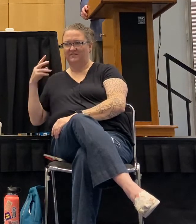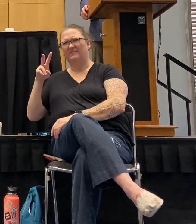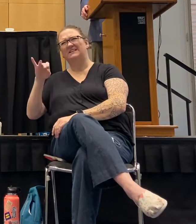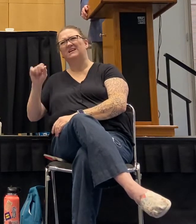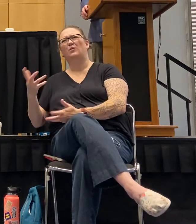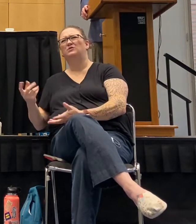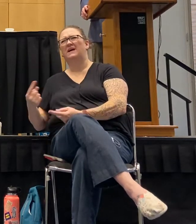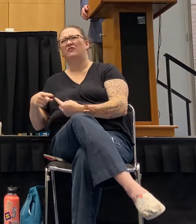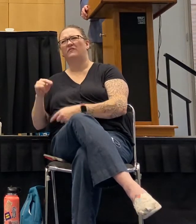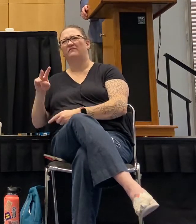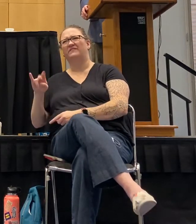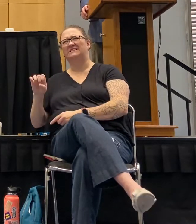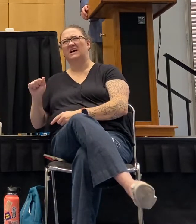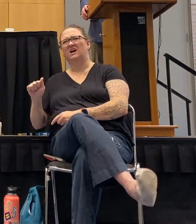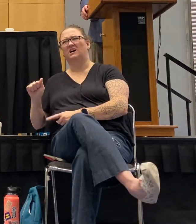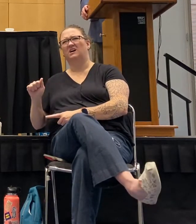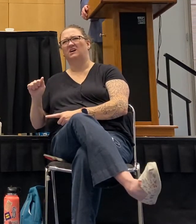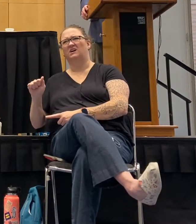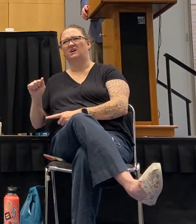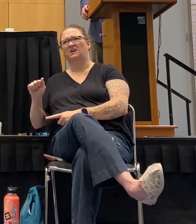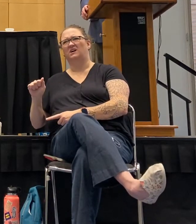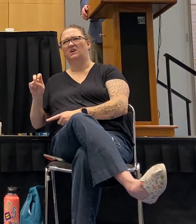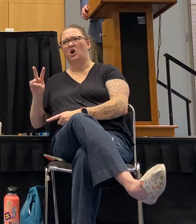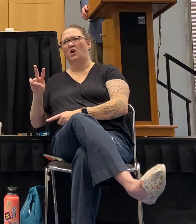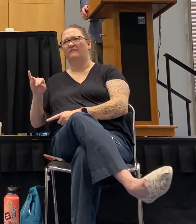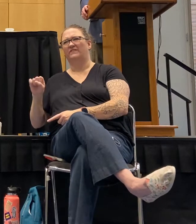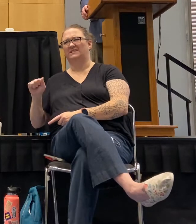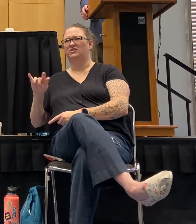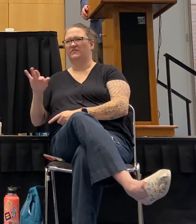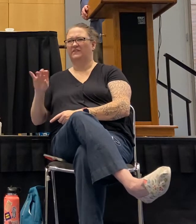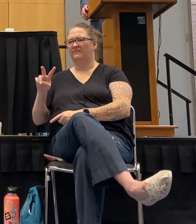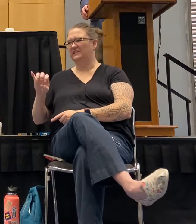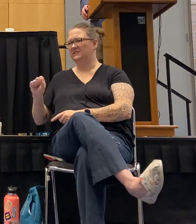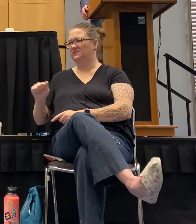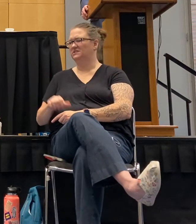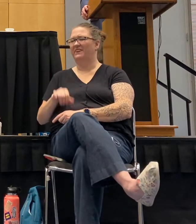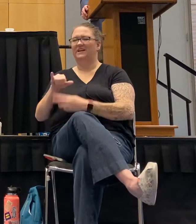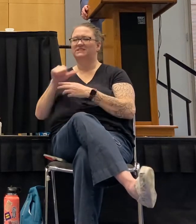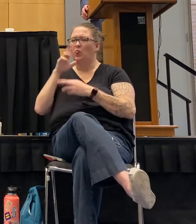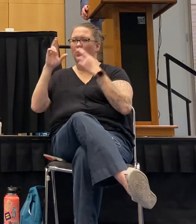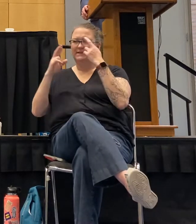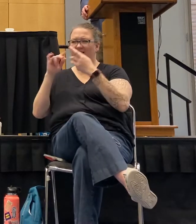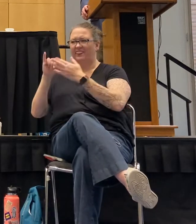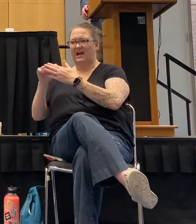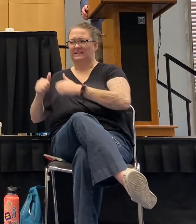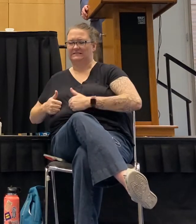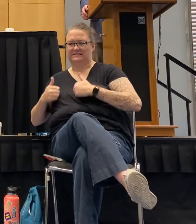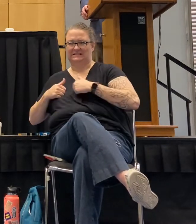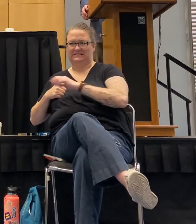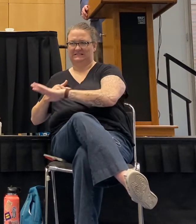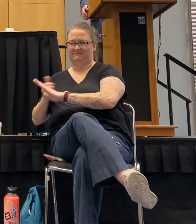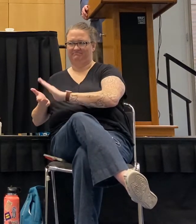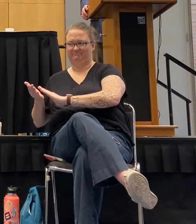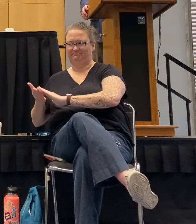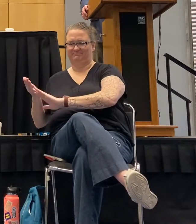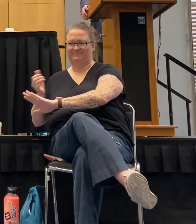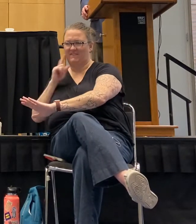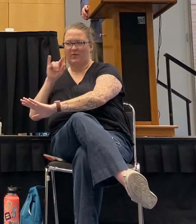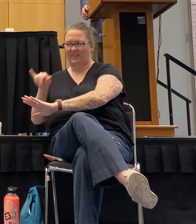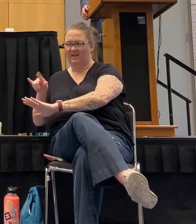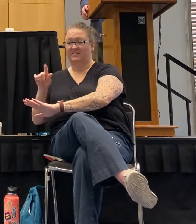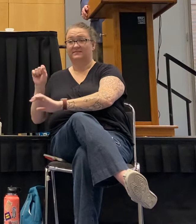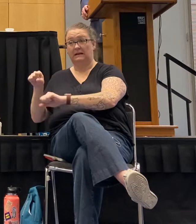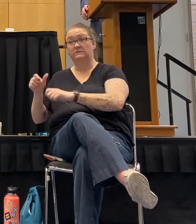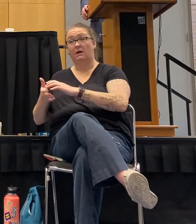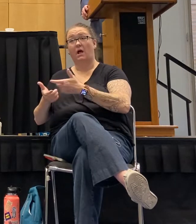not the reason why the J-1 visa exists, the J-1 program exists. So yes, it allows them